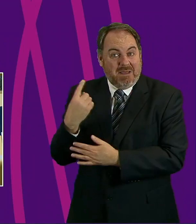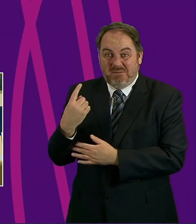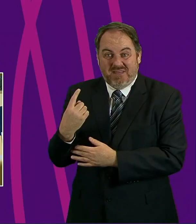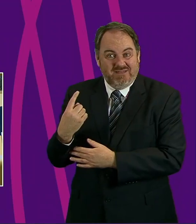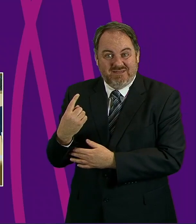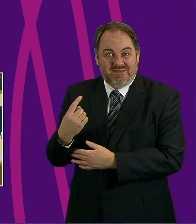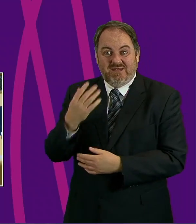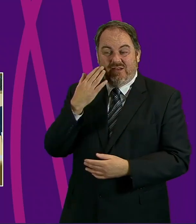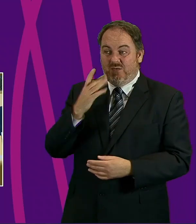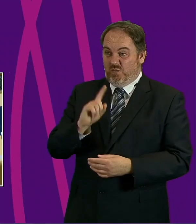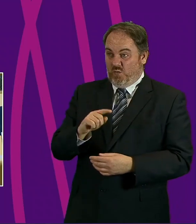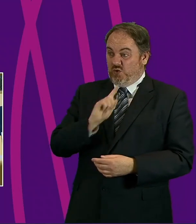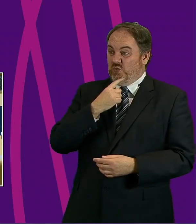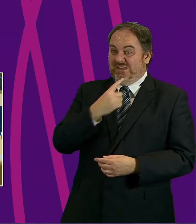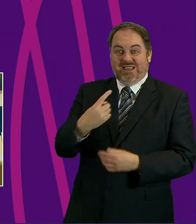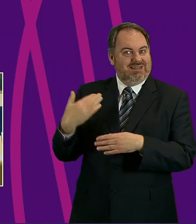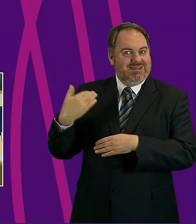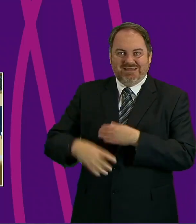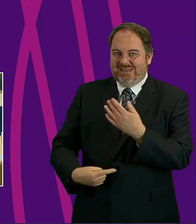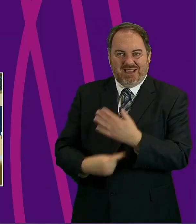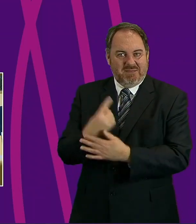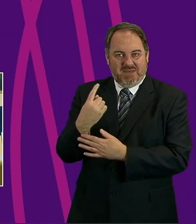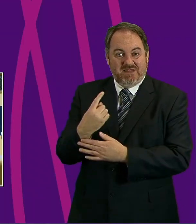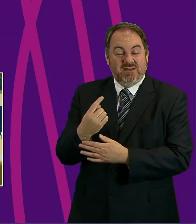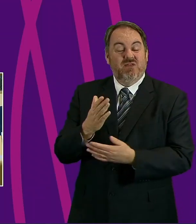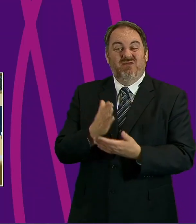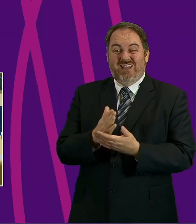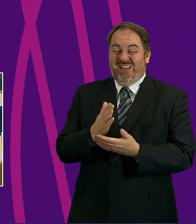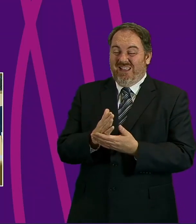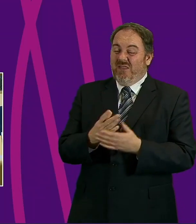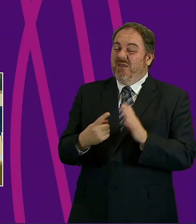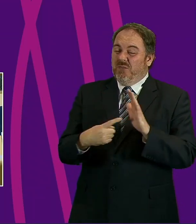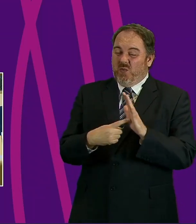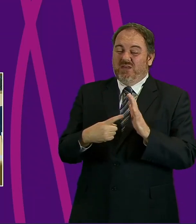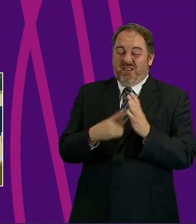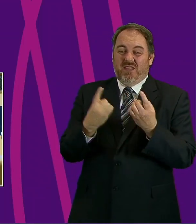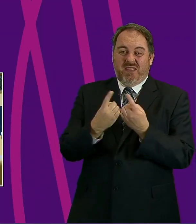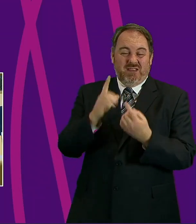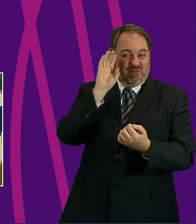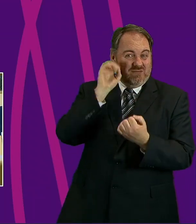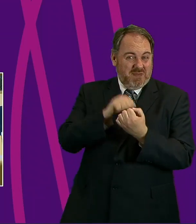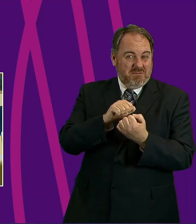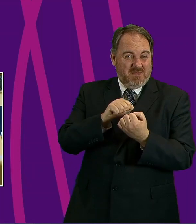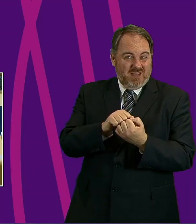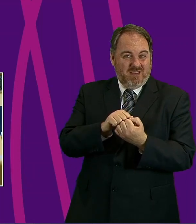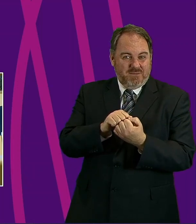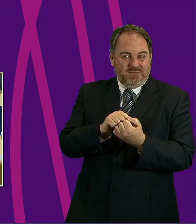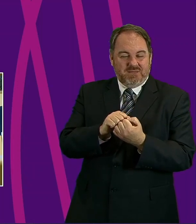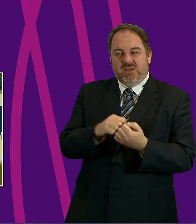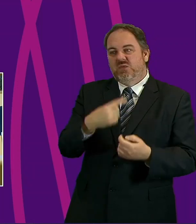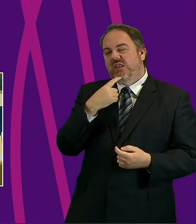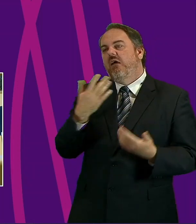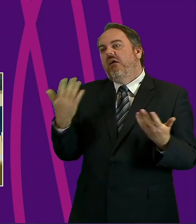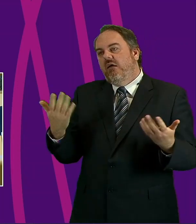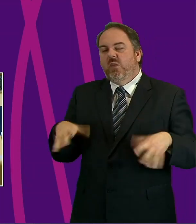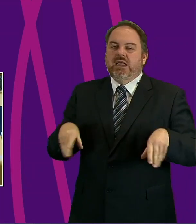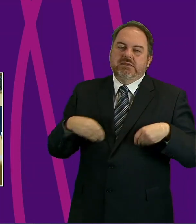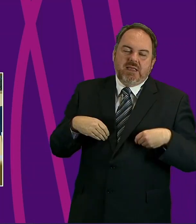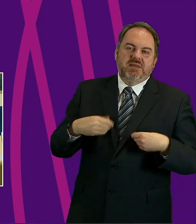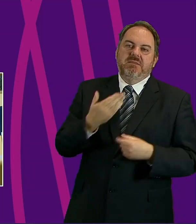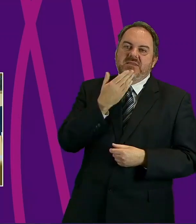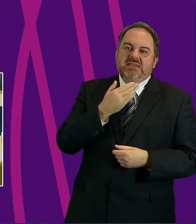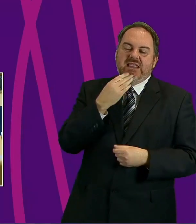Minister asserts. And this comes to the heart of the matter of the First Minister in the abstract accepting that mistakes can be made, but